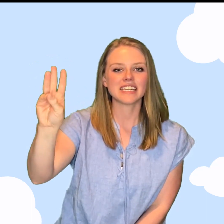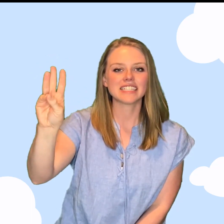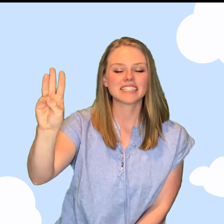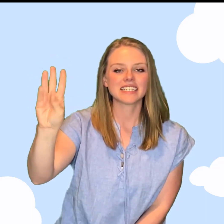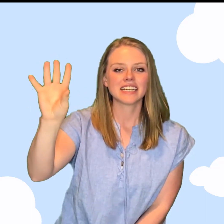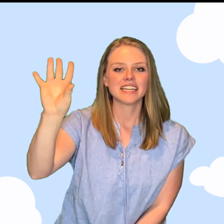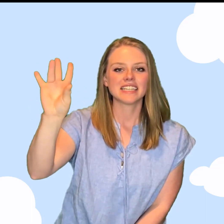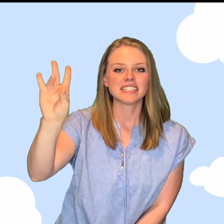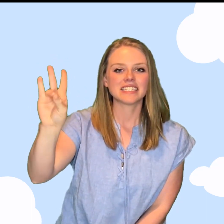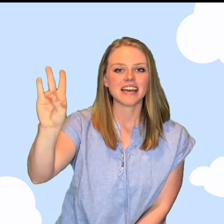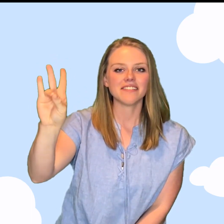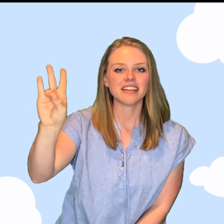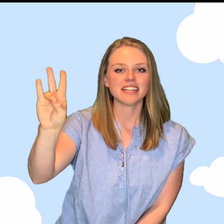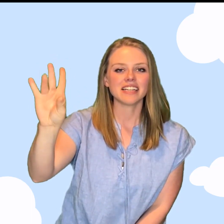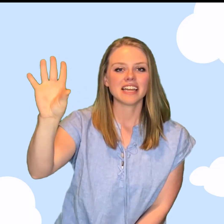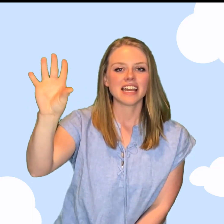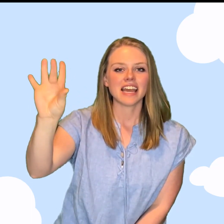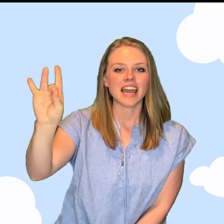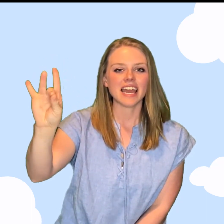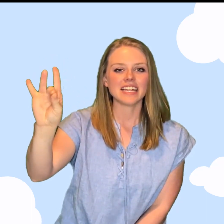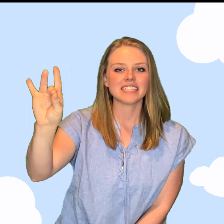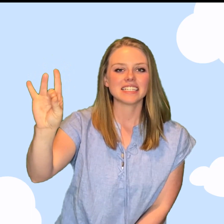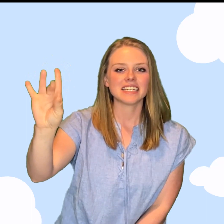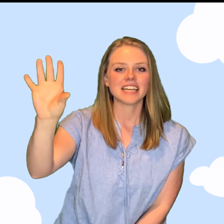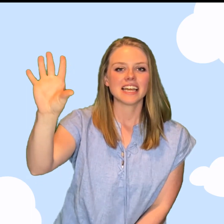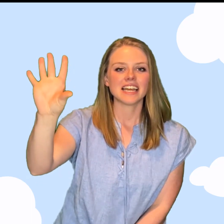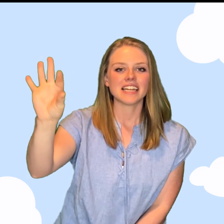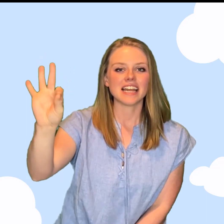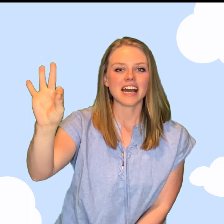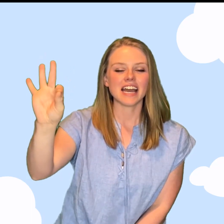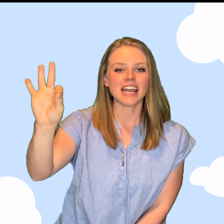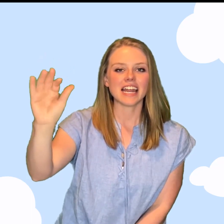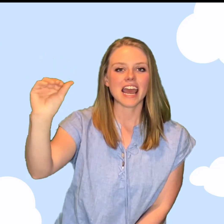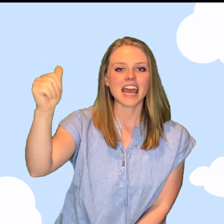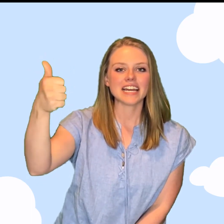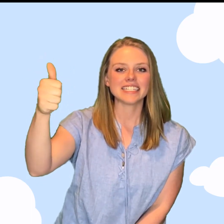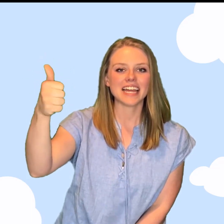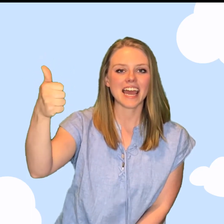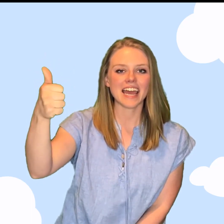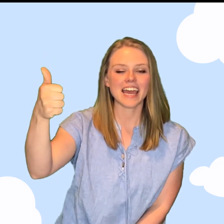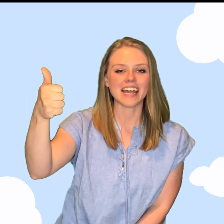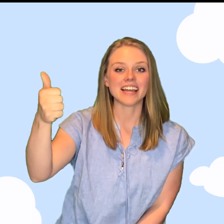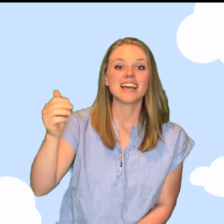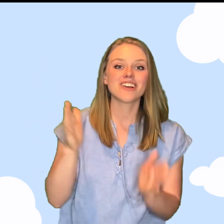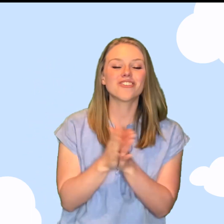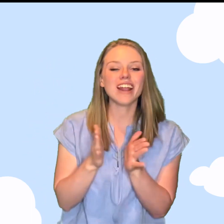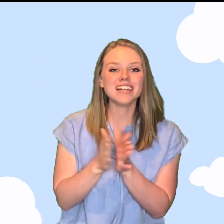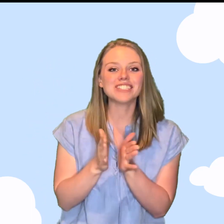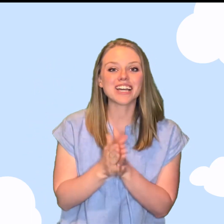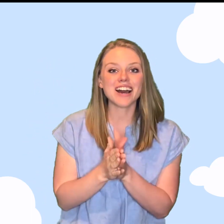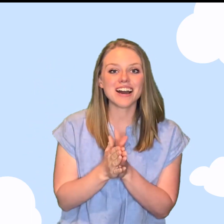6, 7, 8, 9, and 10. Great